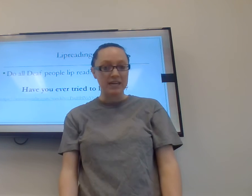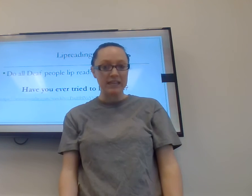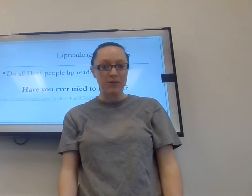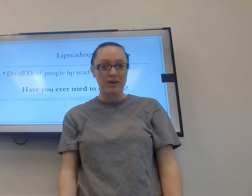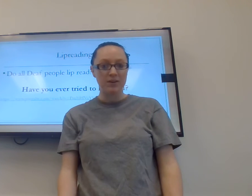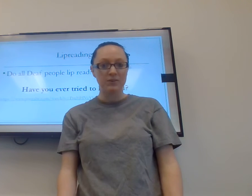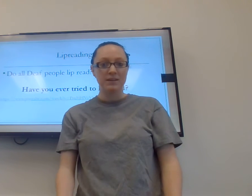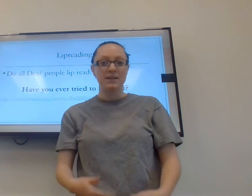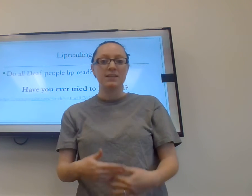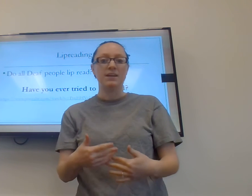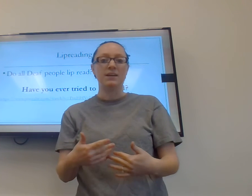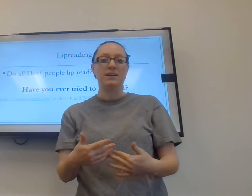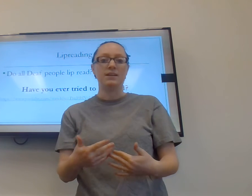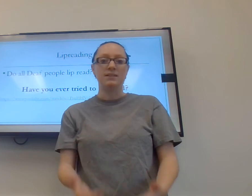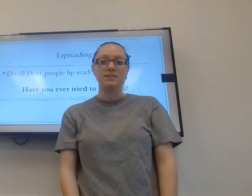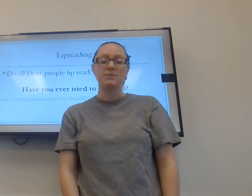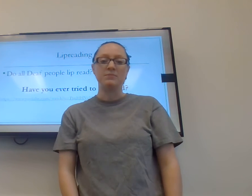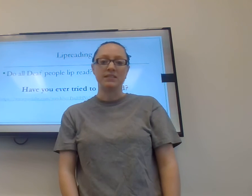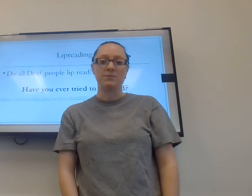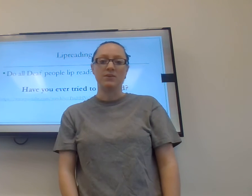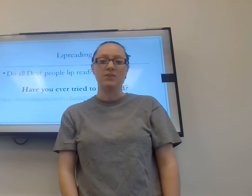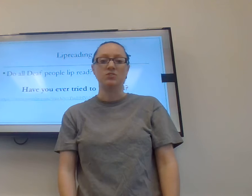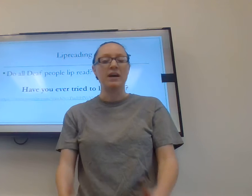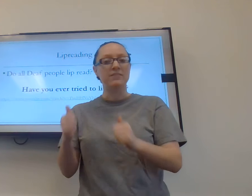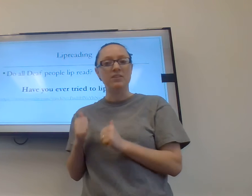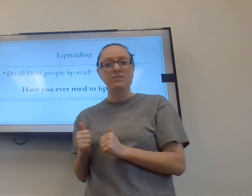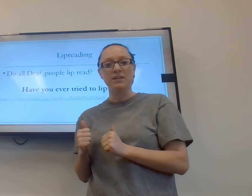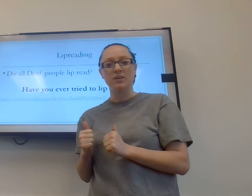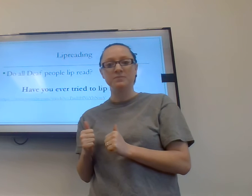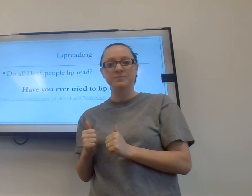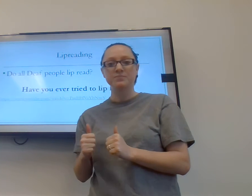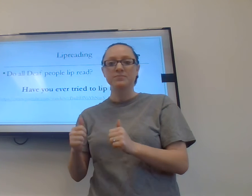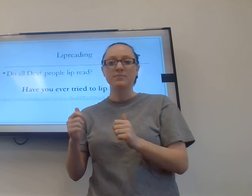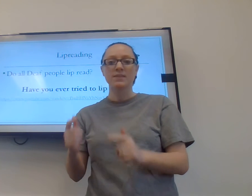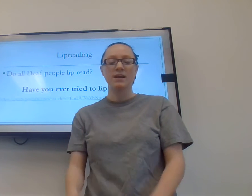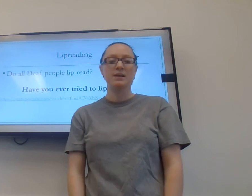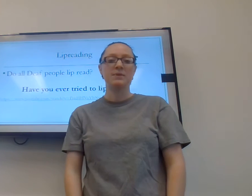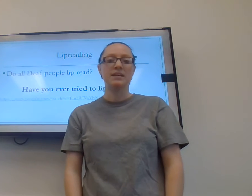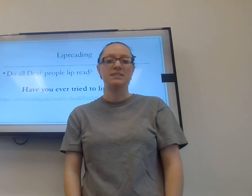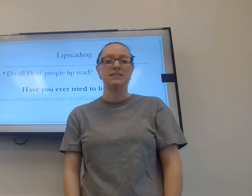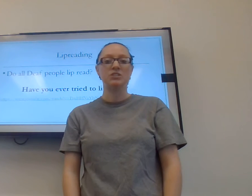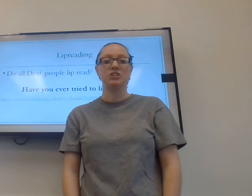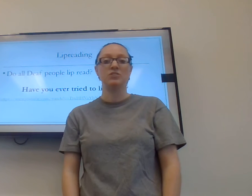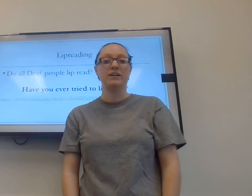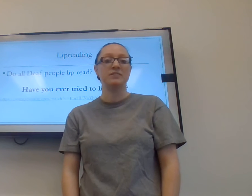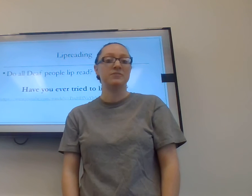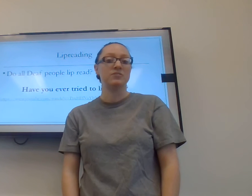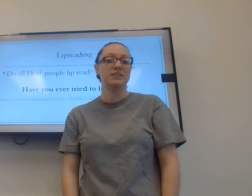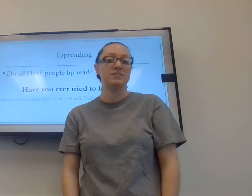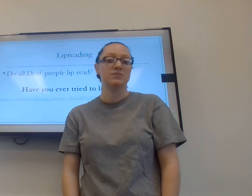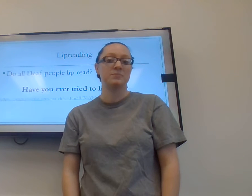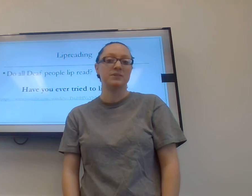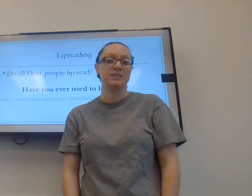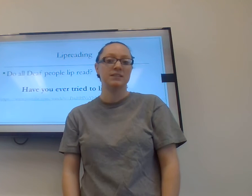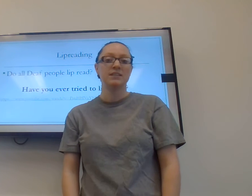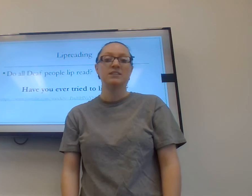that well, then sometimes it can be hard. So I have another video, and it's going to show you how difficult it is to lip read.